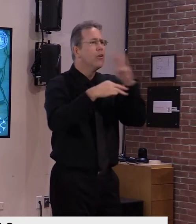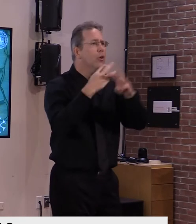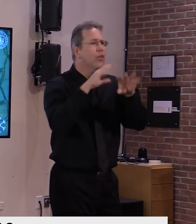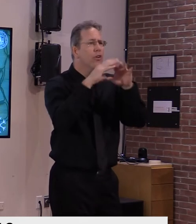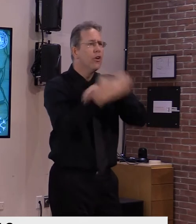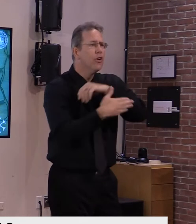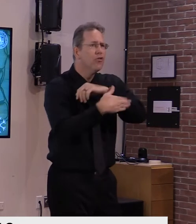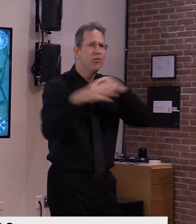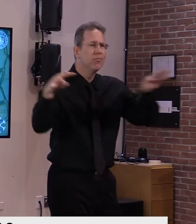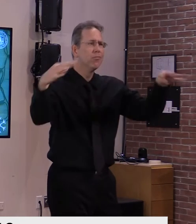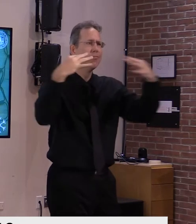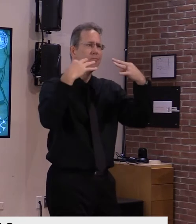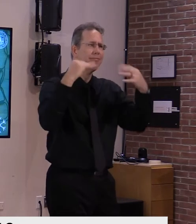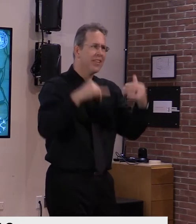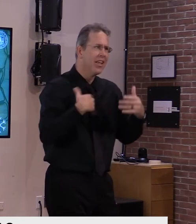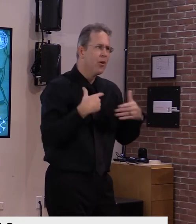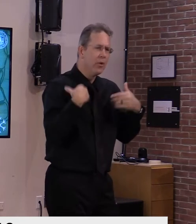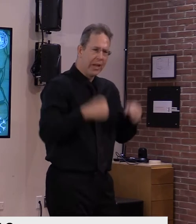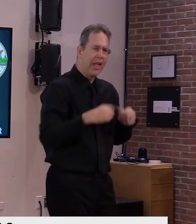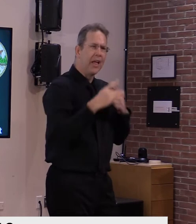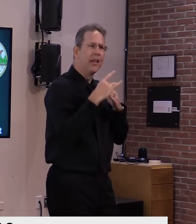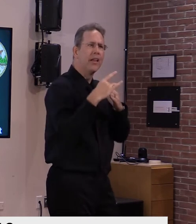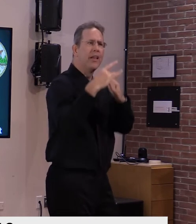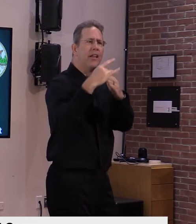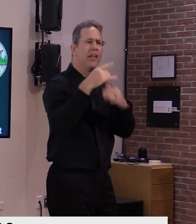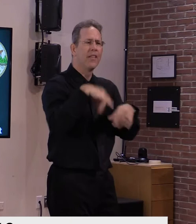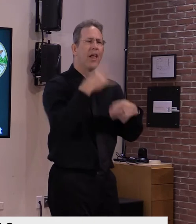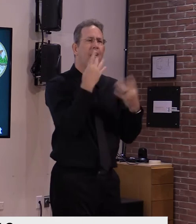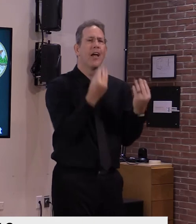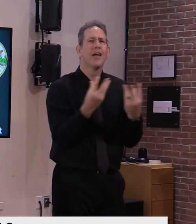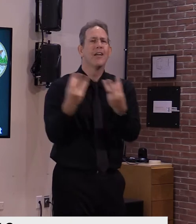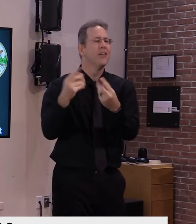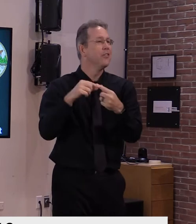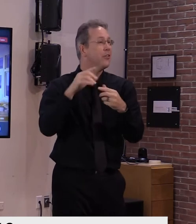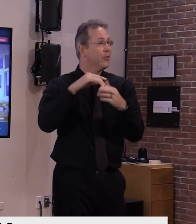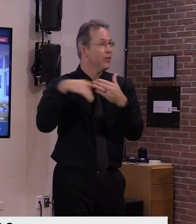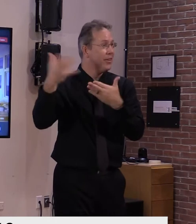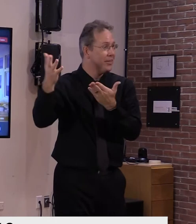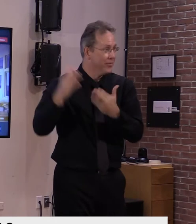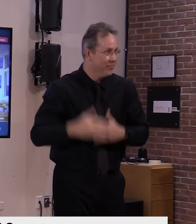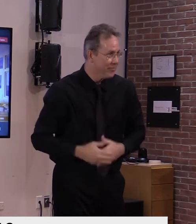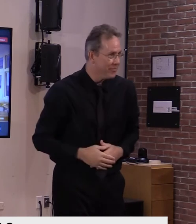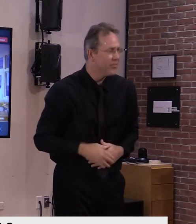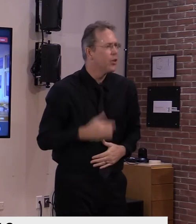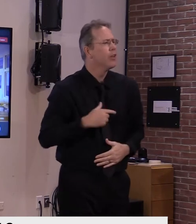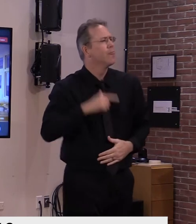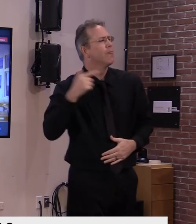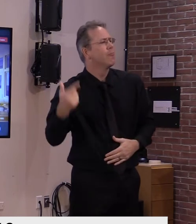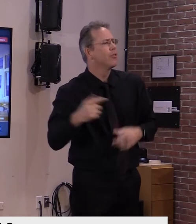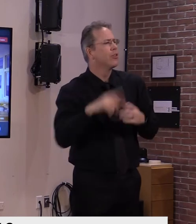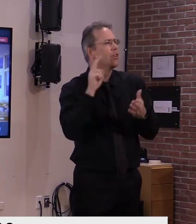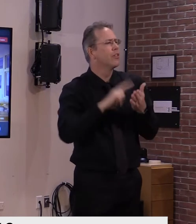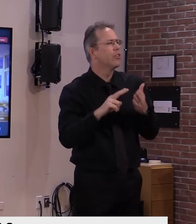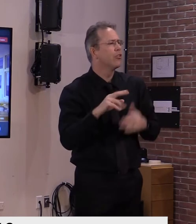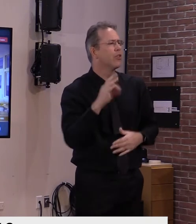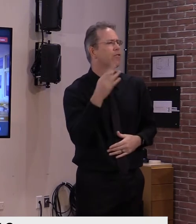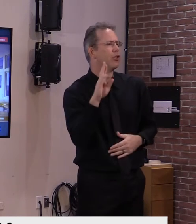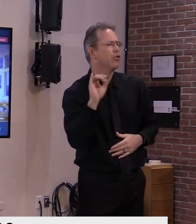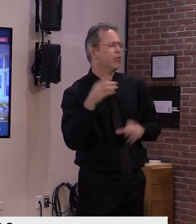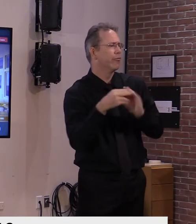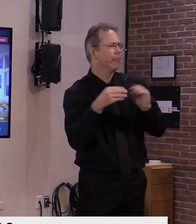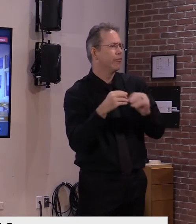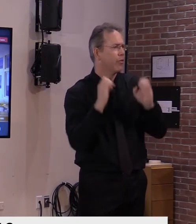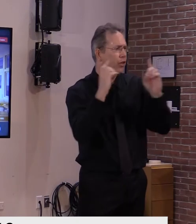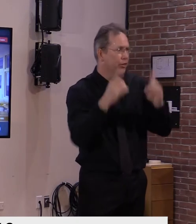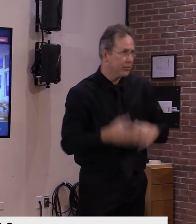lights the way. With that, I'll now turn it over to Secretary French for this week's education update. He's joining us by video.